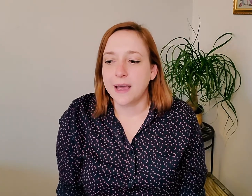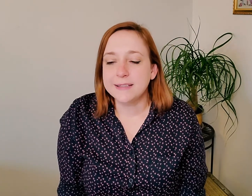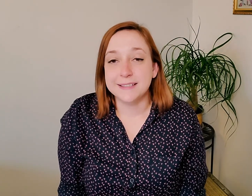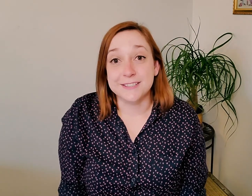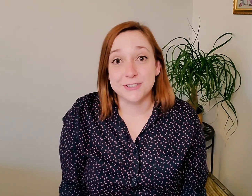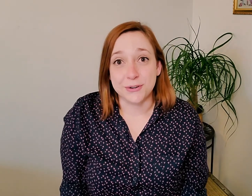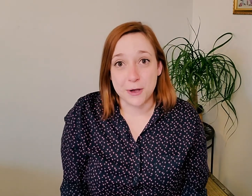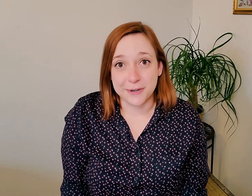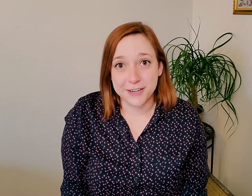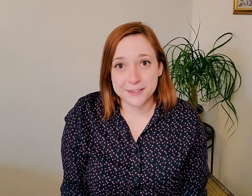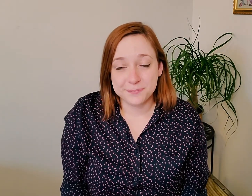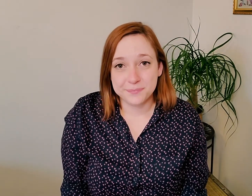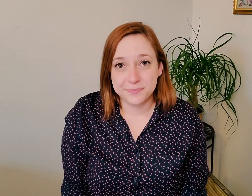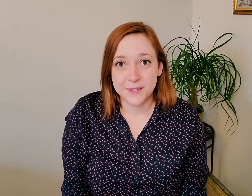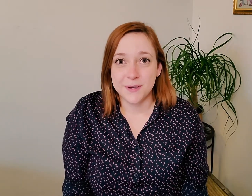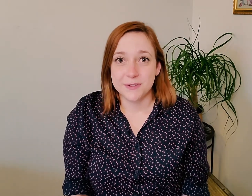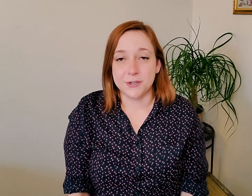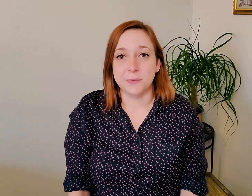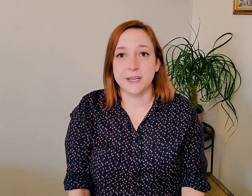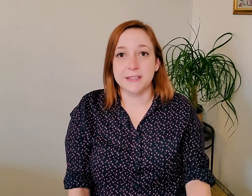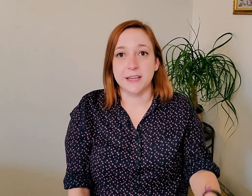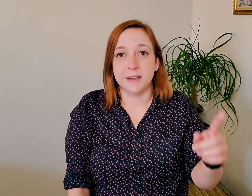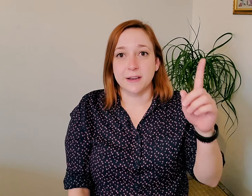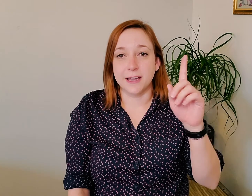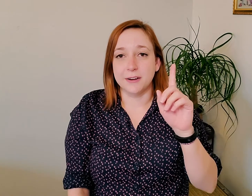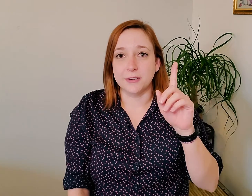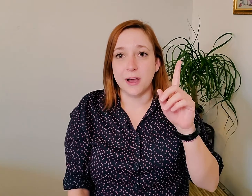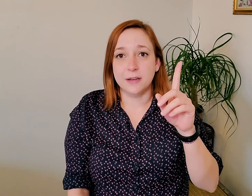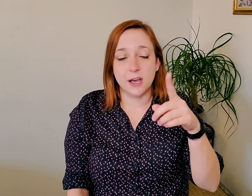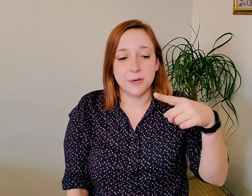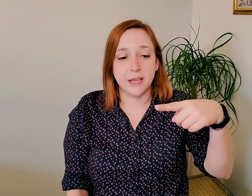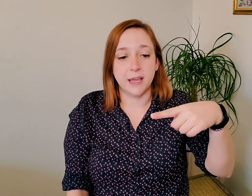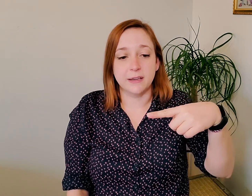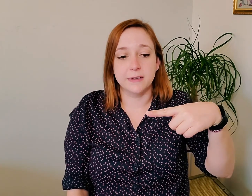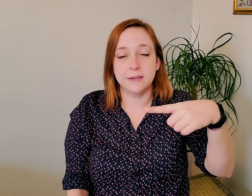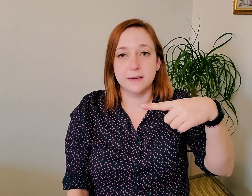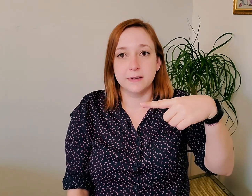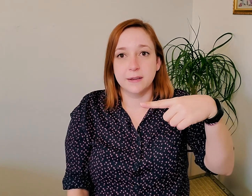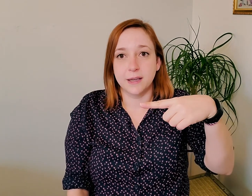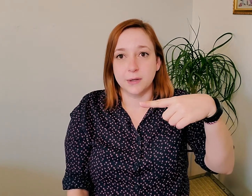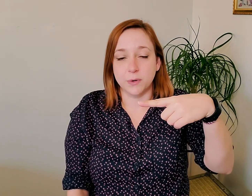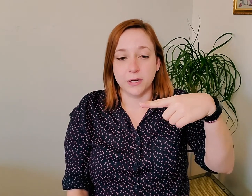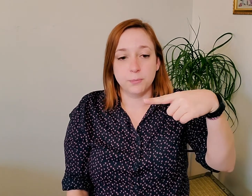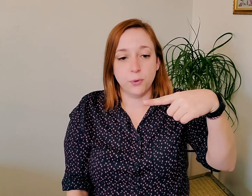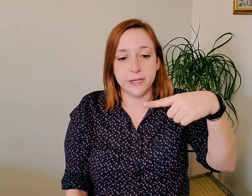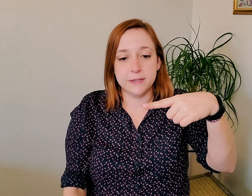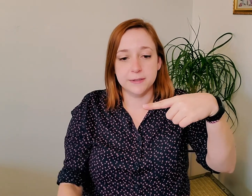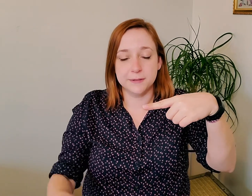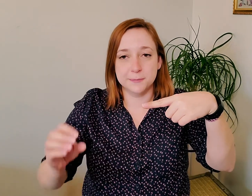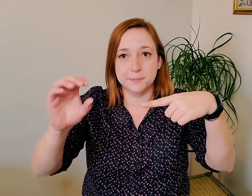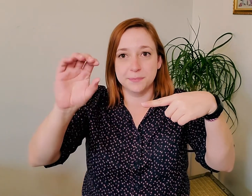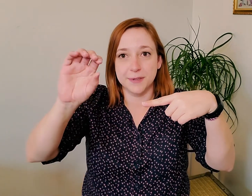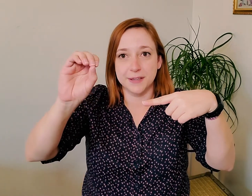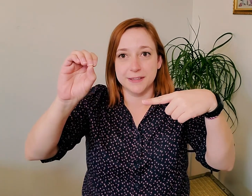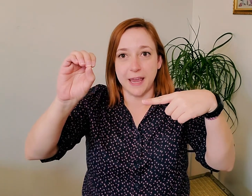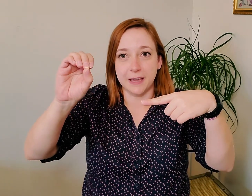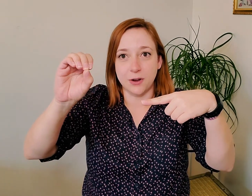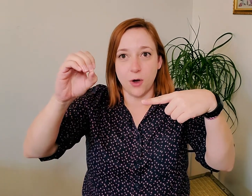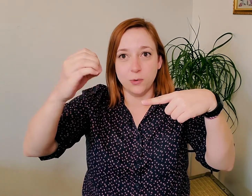Next is strawberry. So we're going to take, again, our non-dominant hand, and we're going to point, take an O